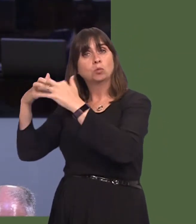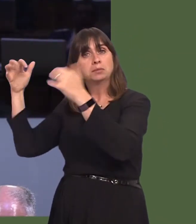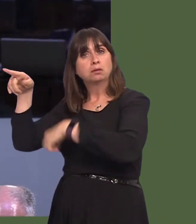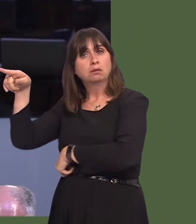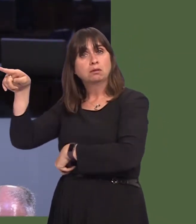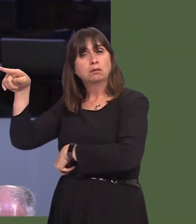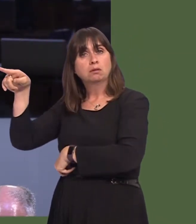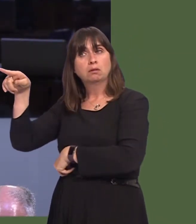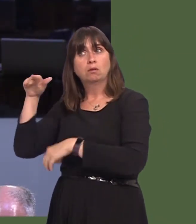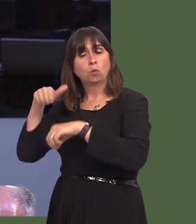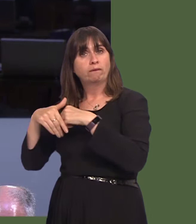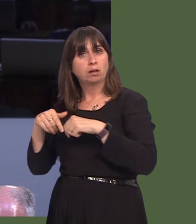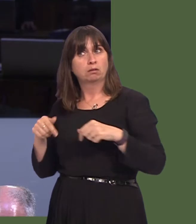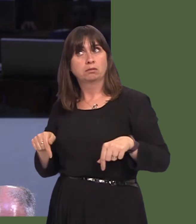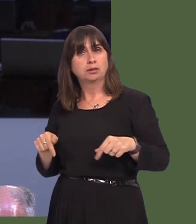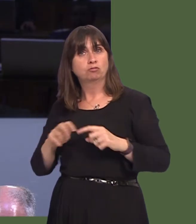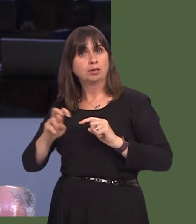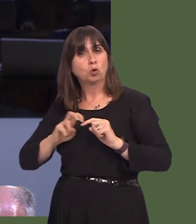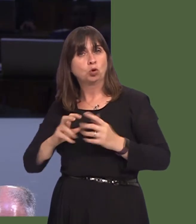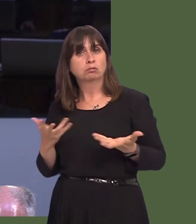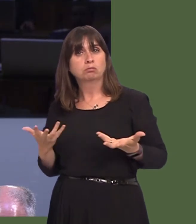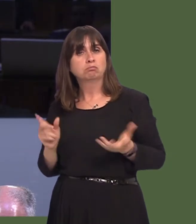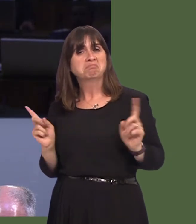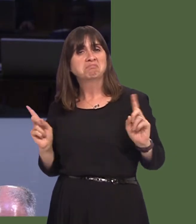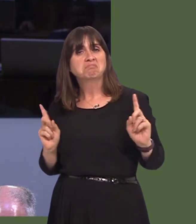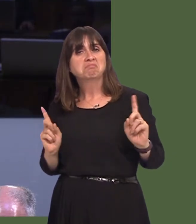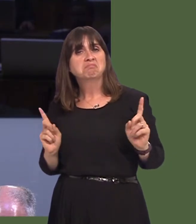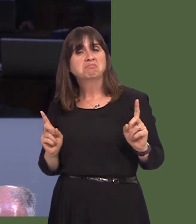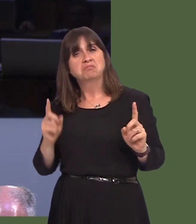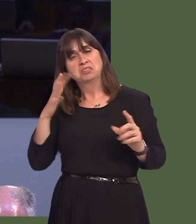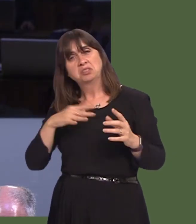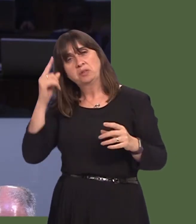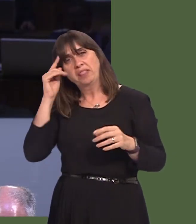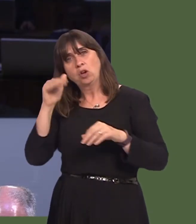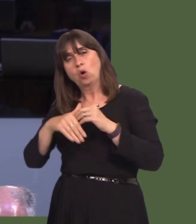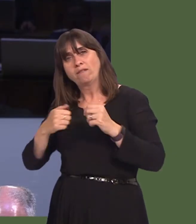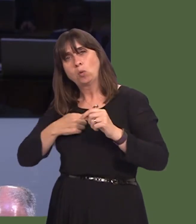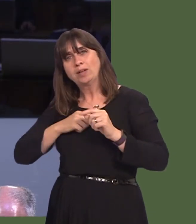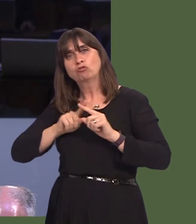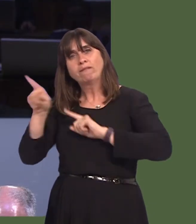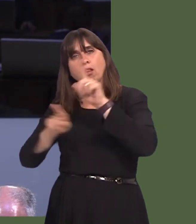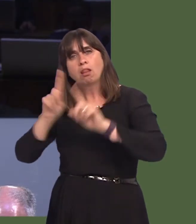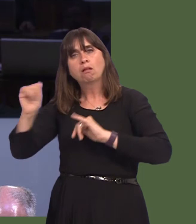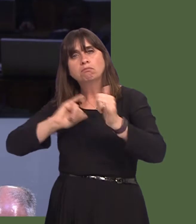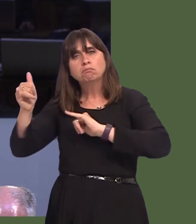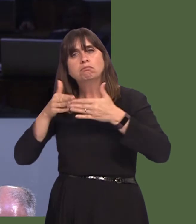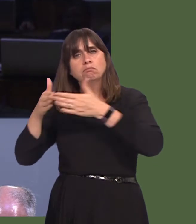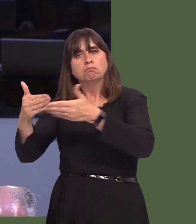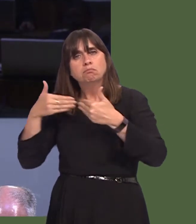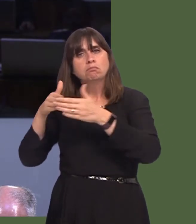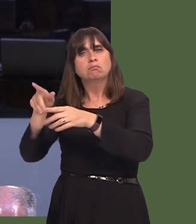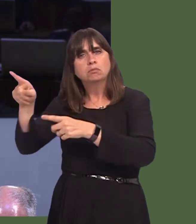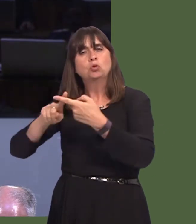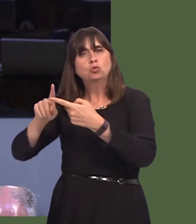routes? As clearly as you just pointed out, this is a matter that stretches across the border, and it's clear that important that both governments work together.